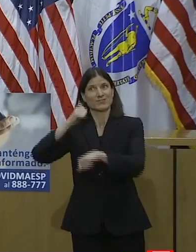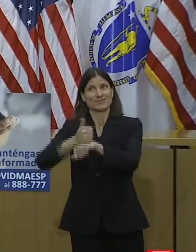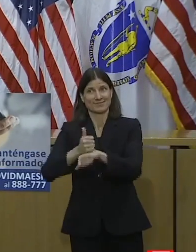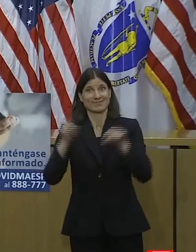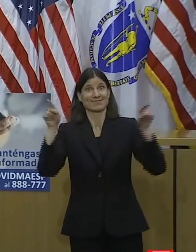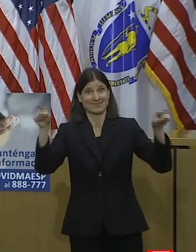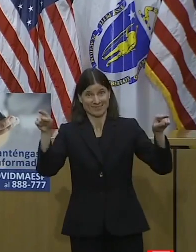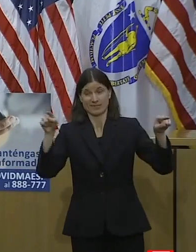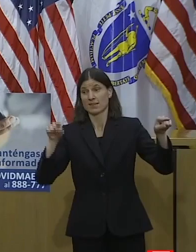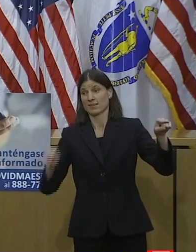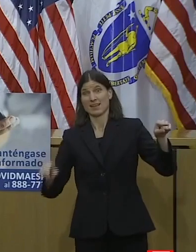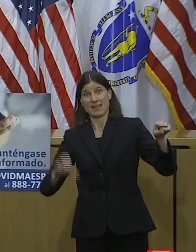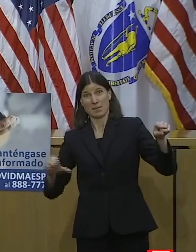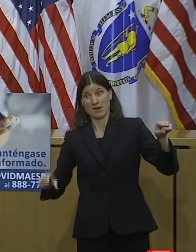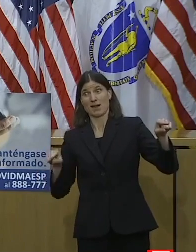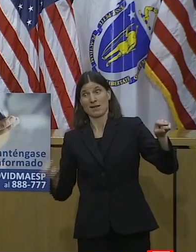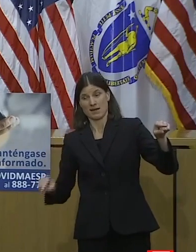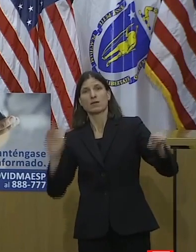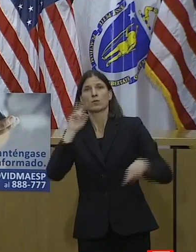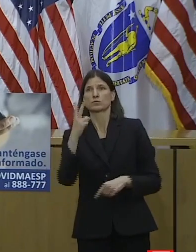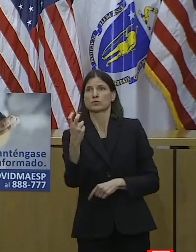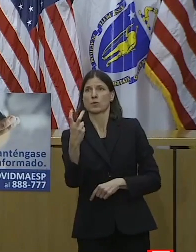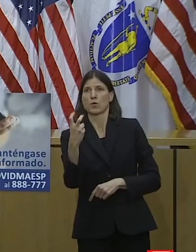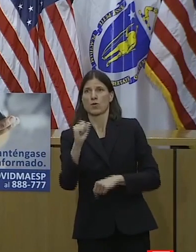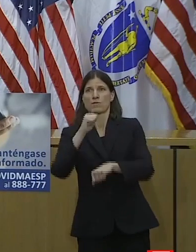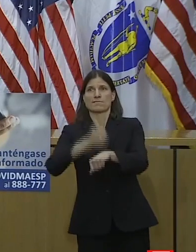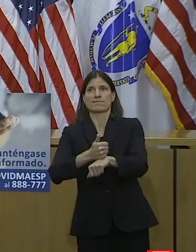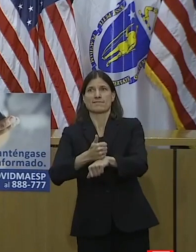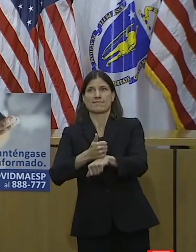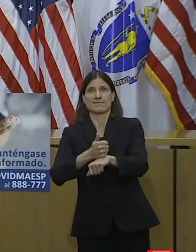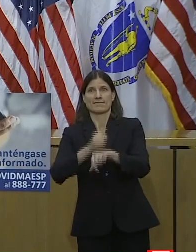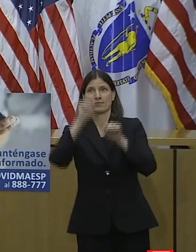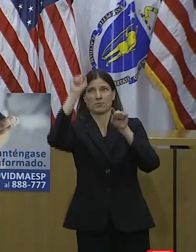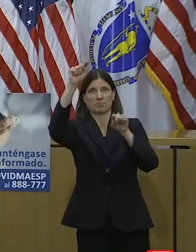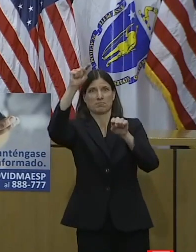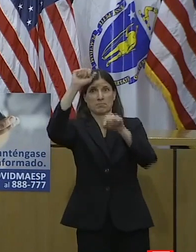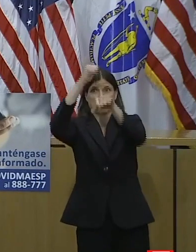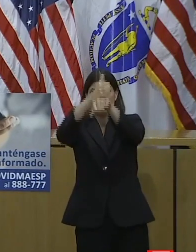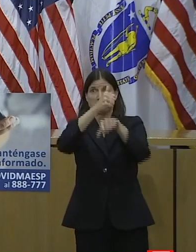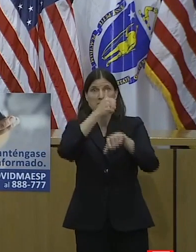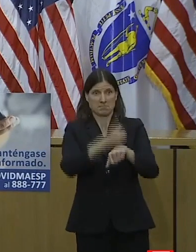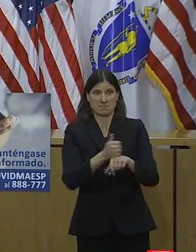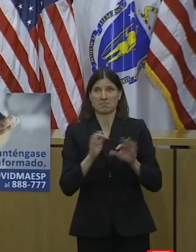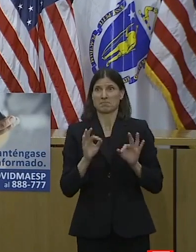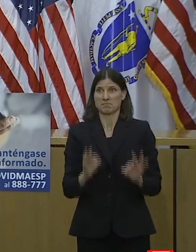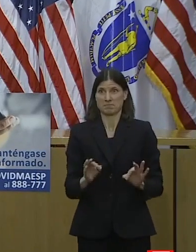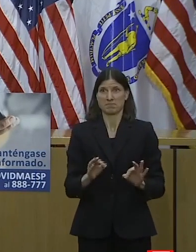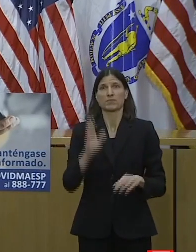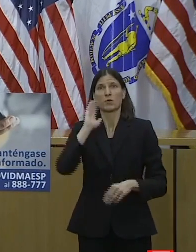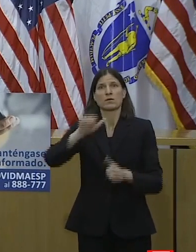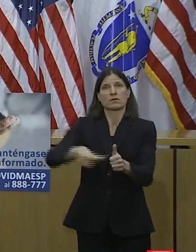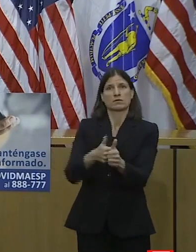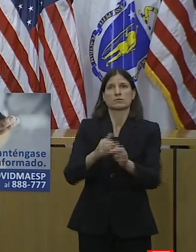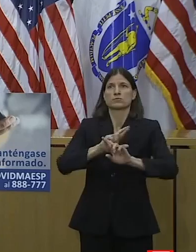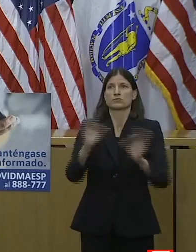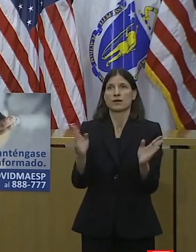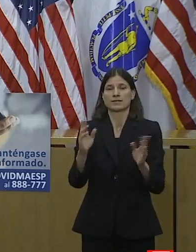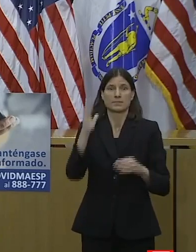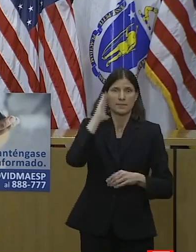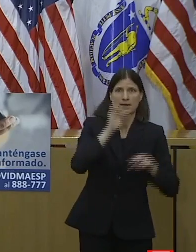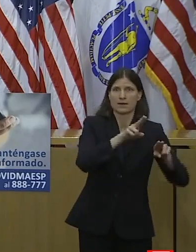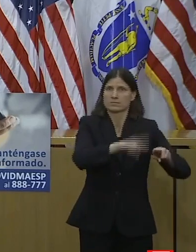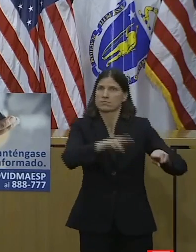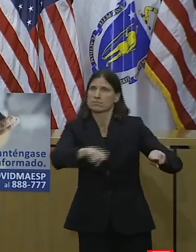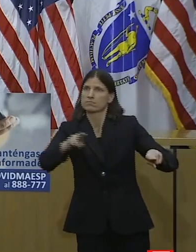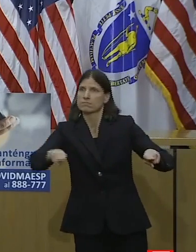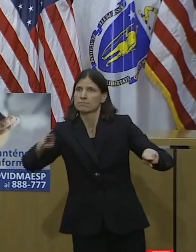serve as an alternative care option for medical professionals to treat patients, especially those who need less intensive care. They